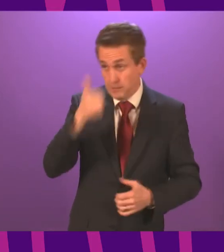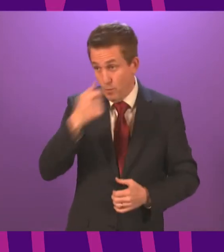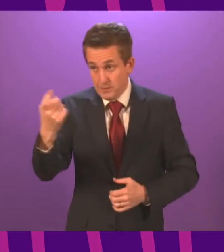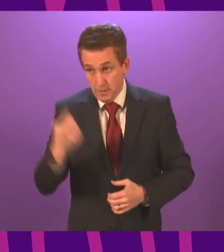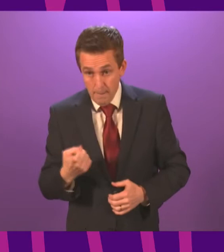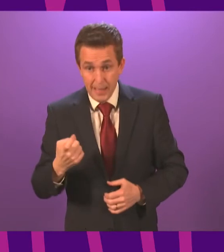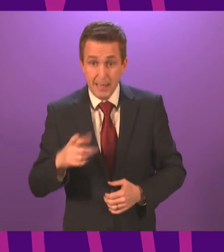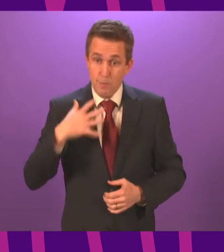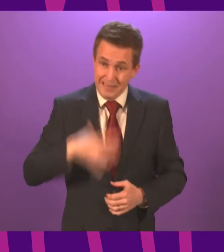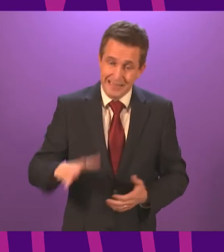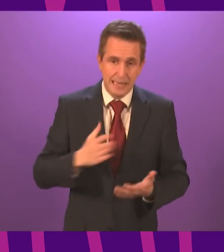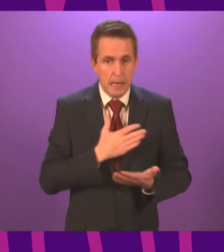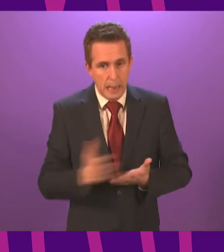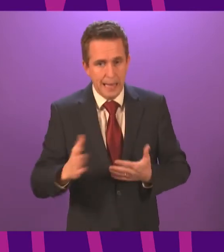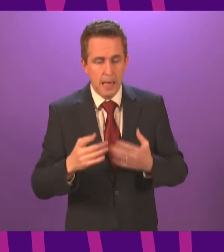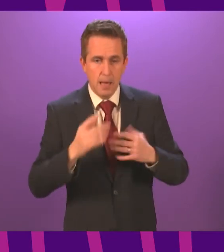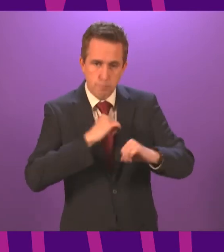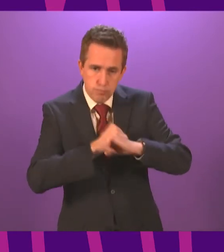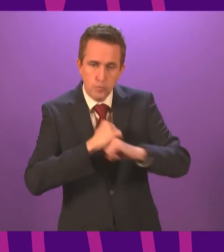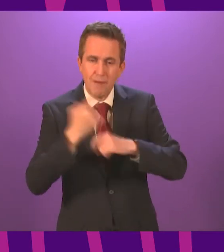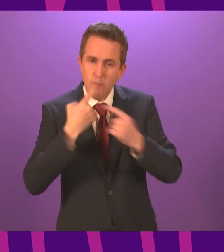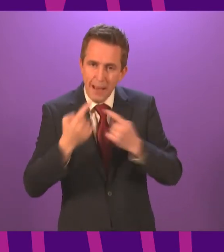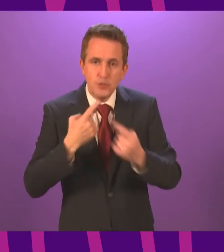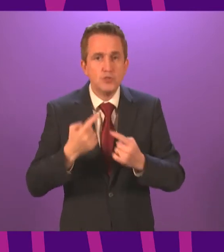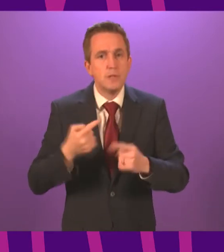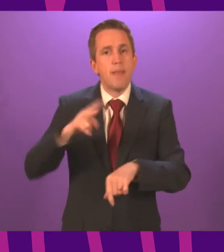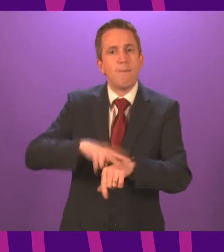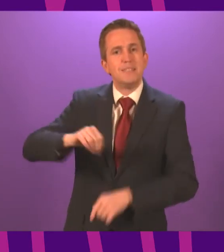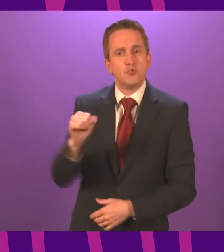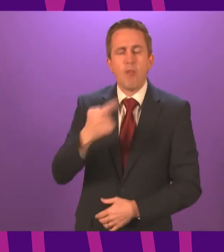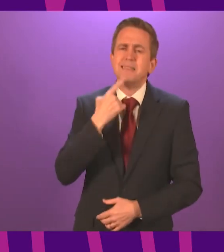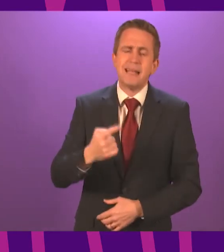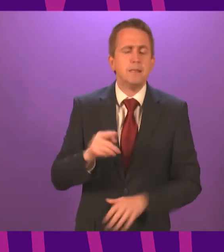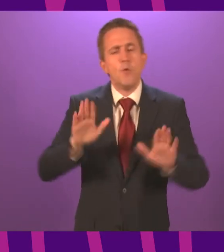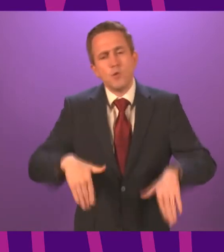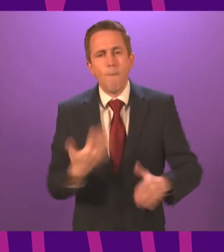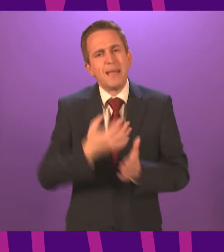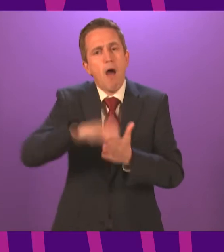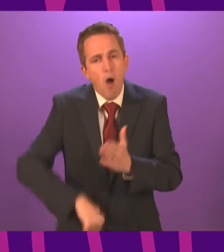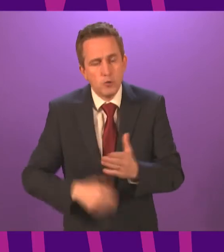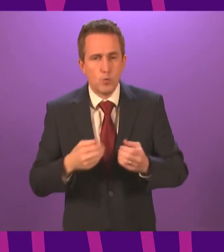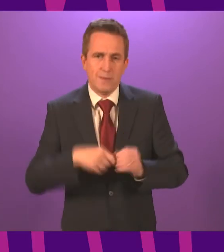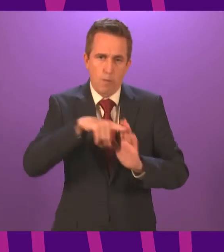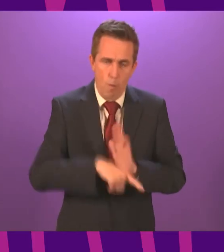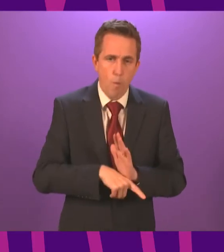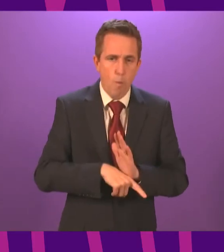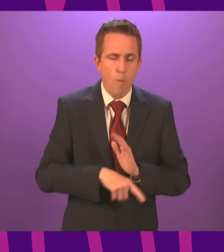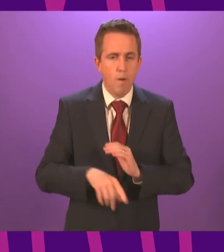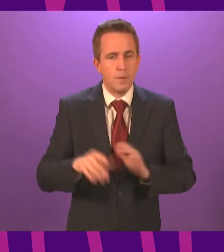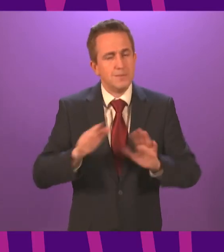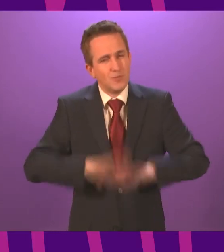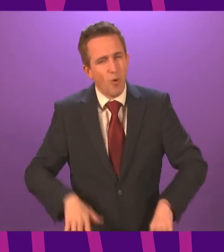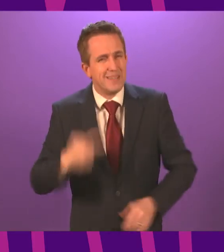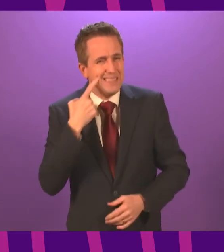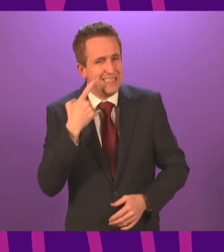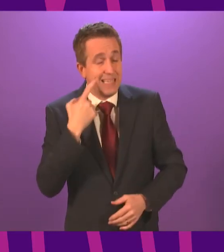clarity in these difficult times and the welcome reassurances from Police Scotland, we will do so. I recognise these are not easy decisions. Our